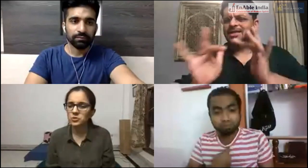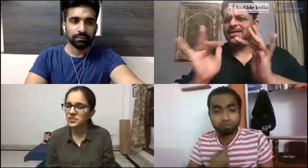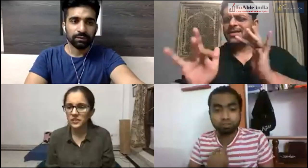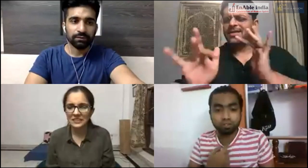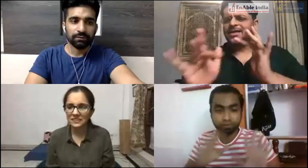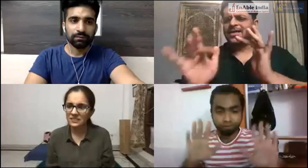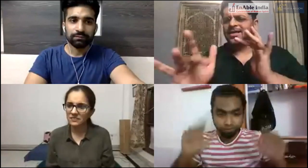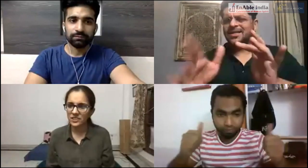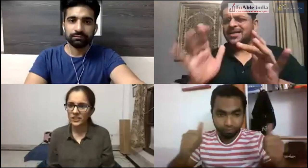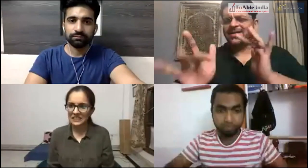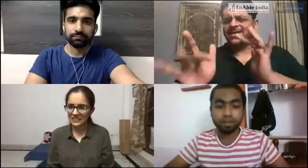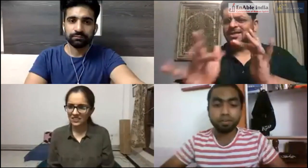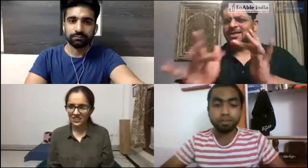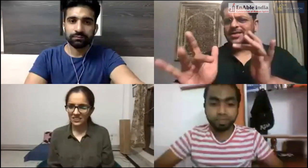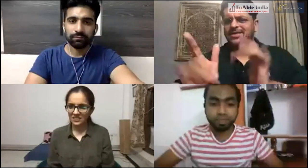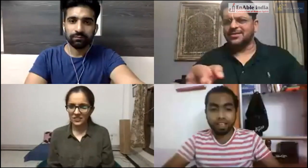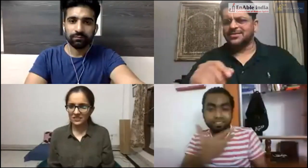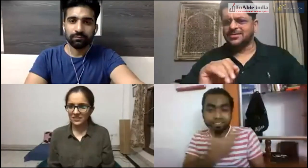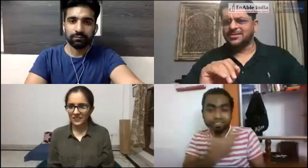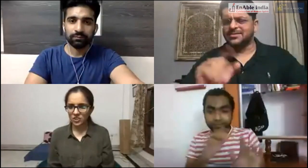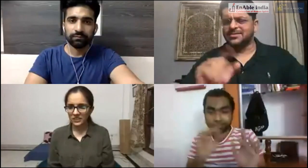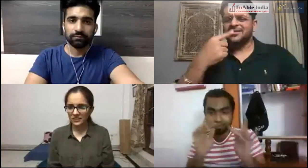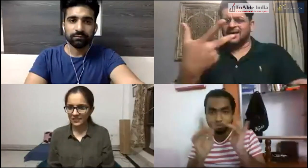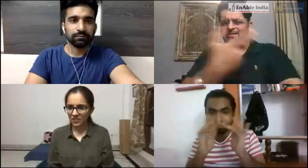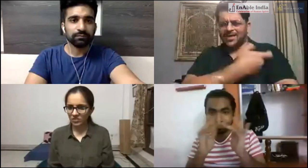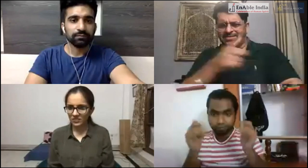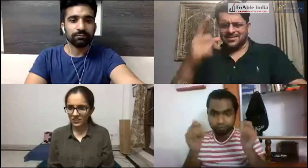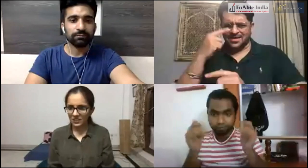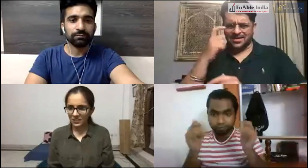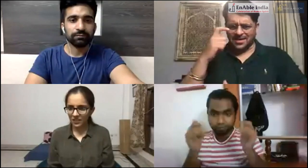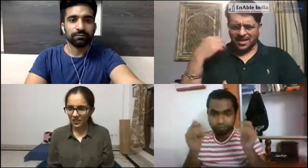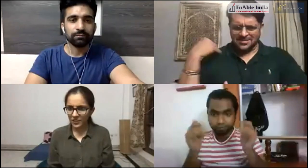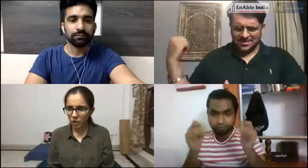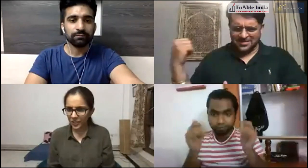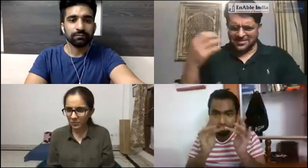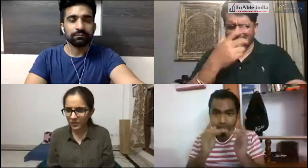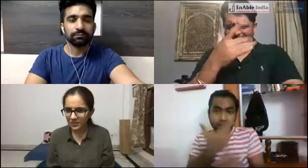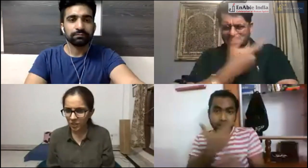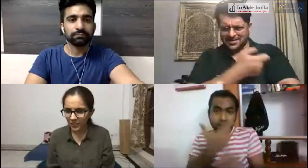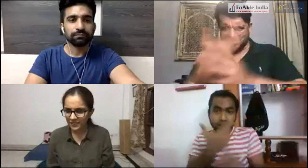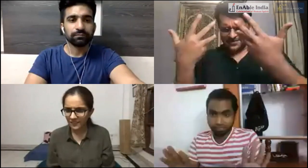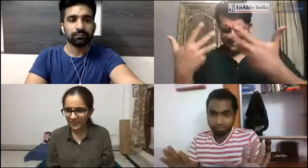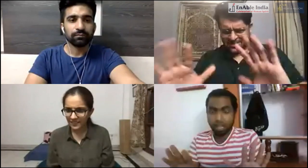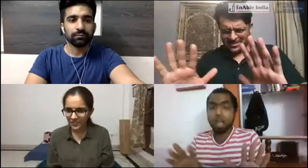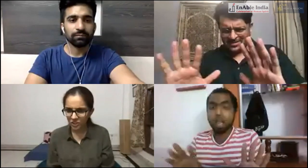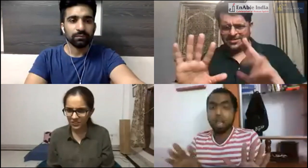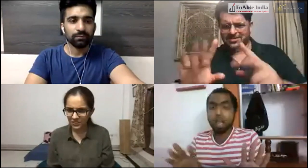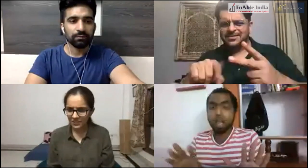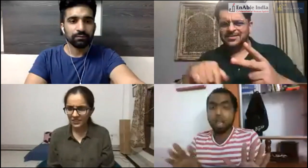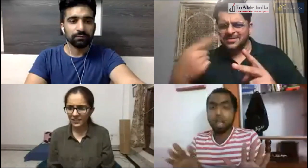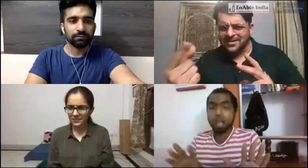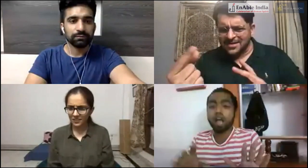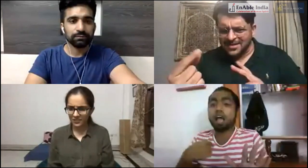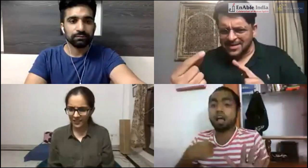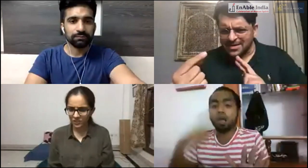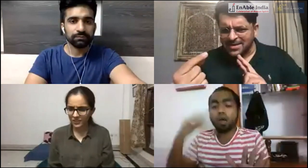I'm sorry, your internet's very shaky. Your internet's very shaky right now. Are you talking about your cousin's vaccination? He